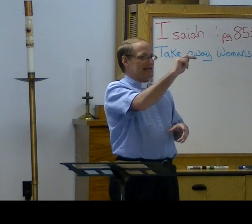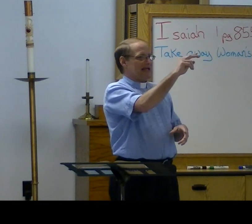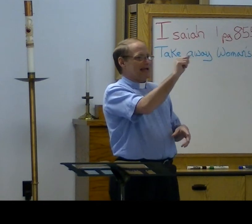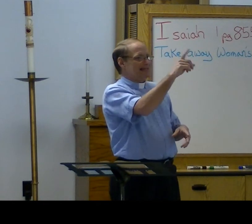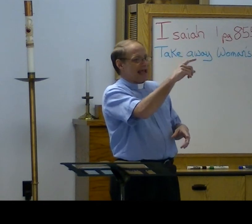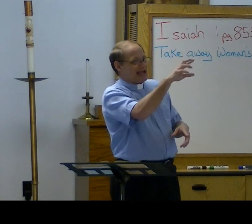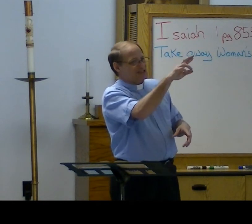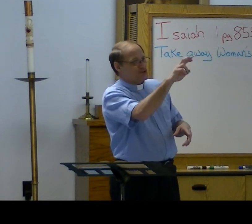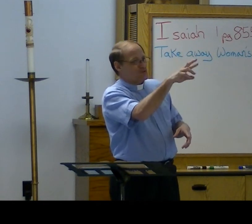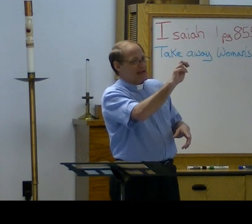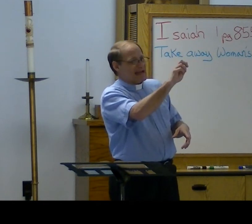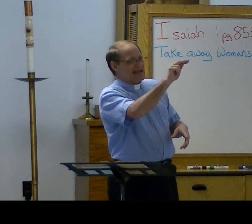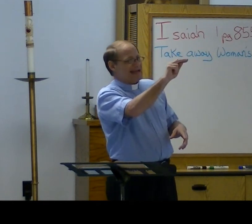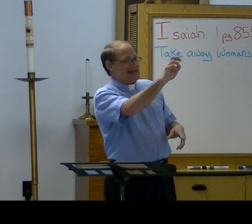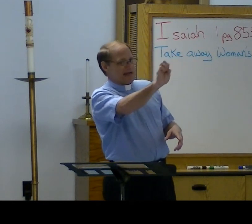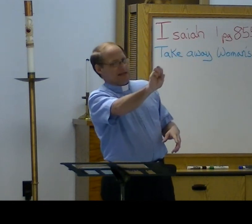the Nazarene.